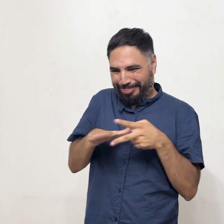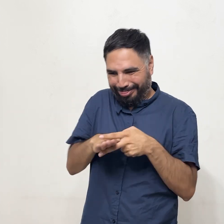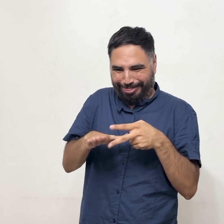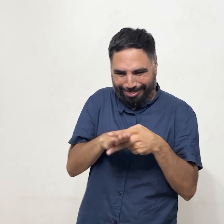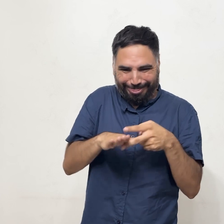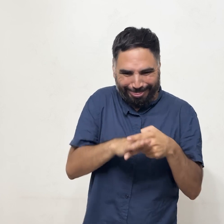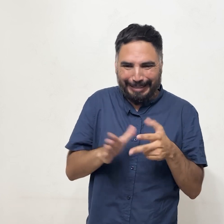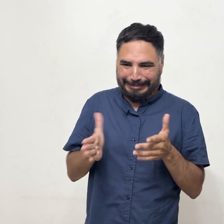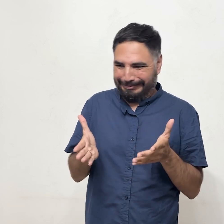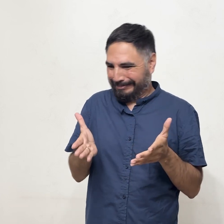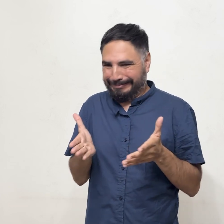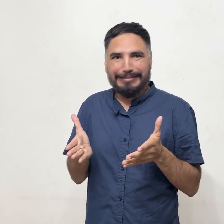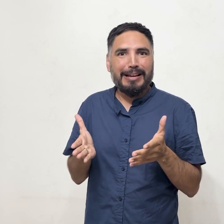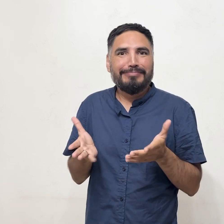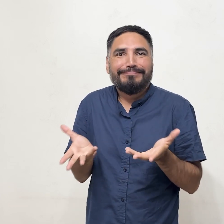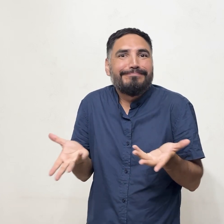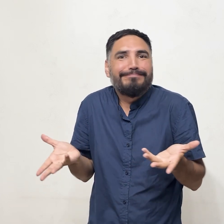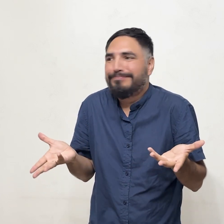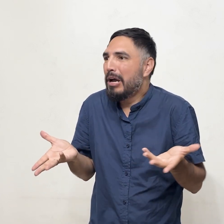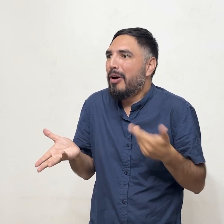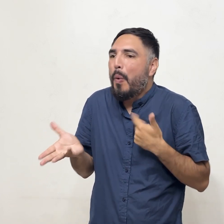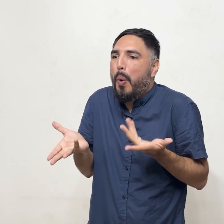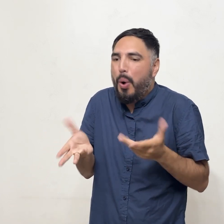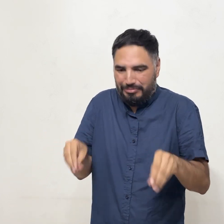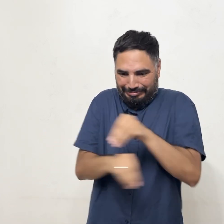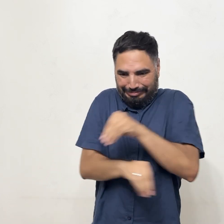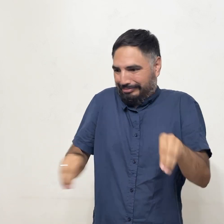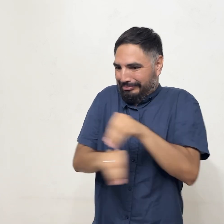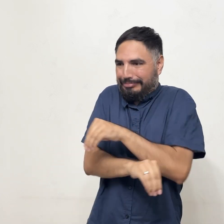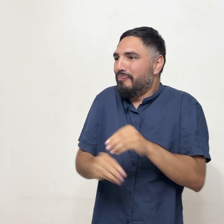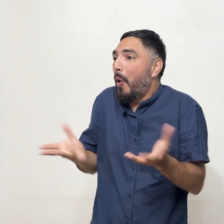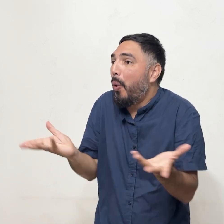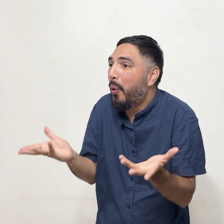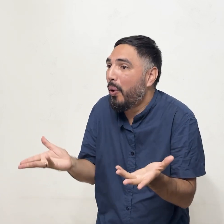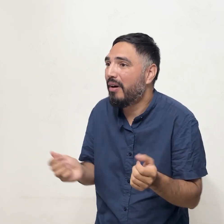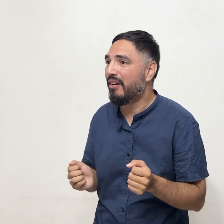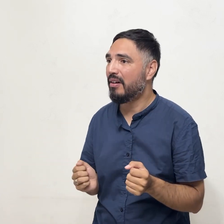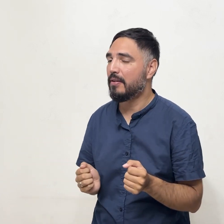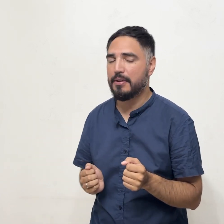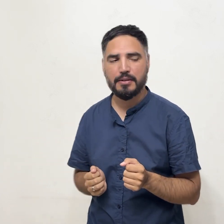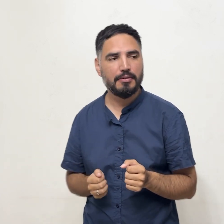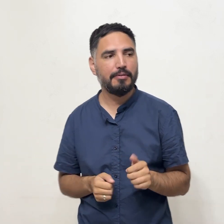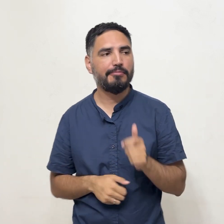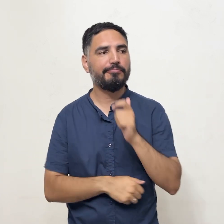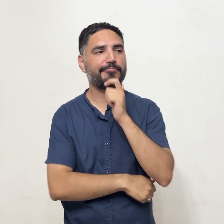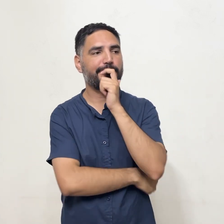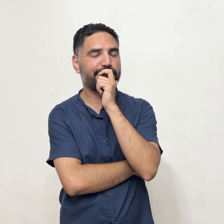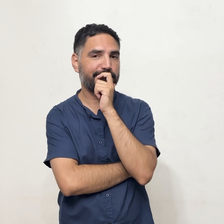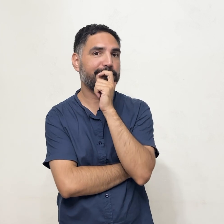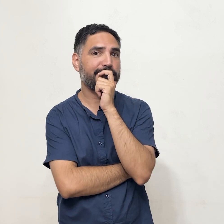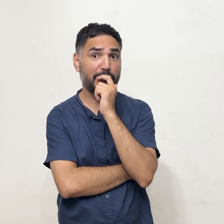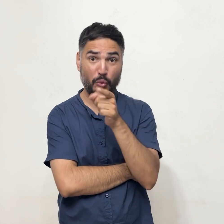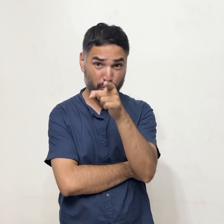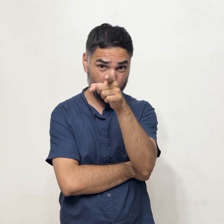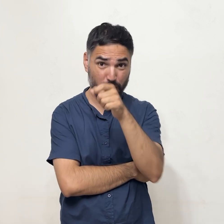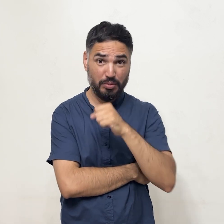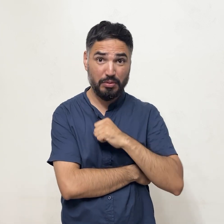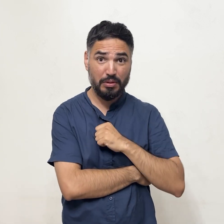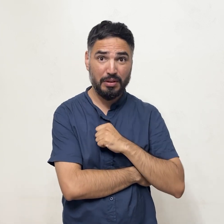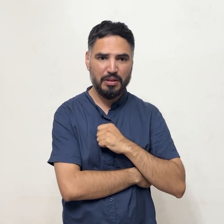it comes out choppy. It doesn't sound natural. I don't handle the grammar well. Does that happen to you? Do you feel like you don't